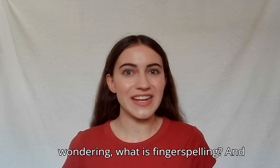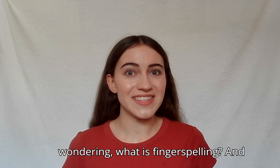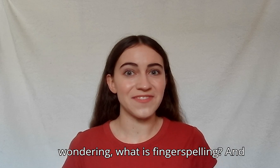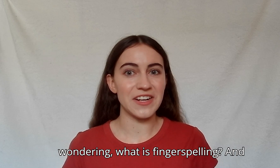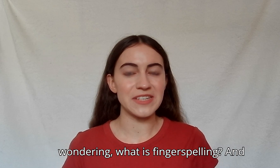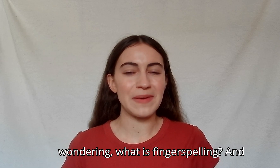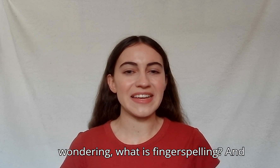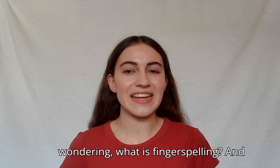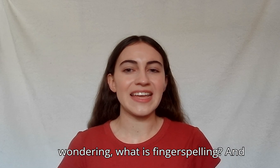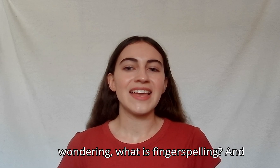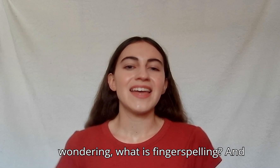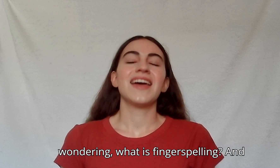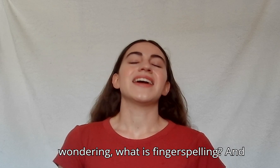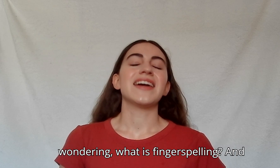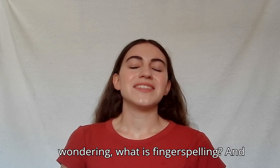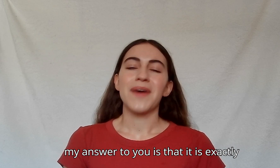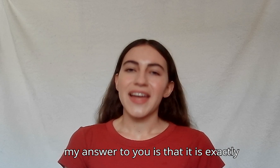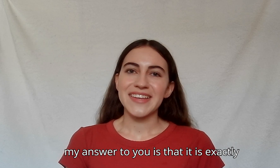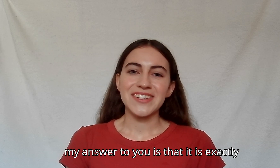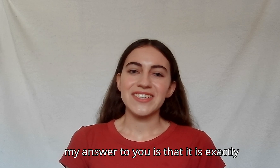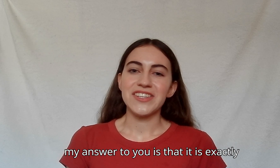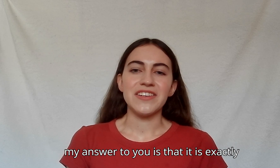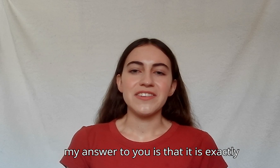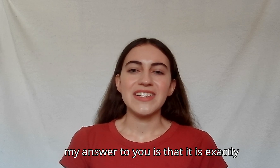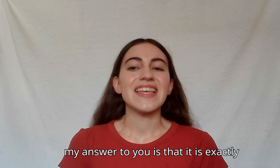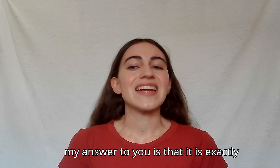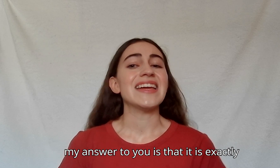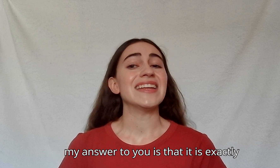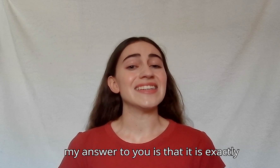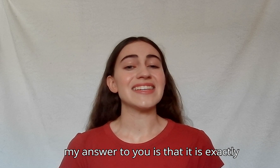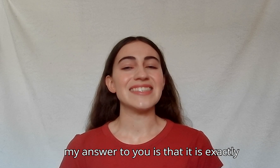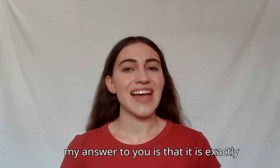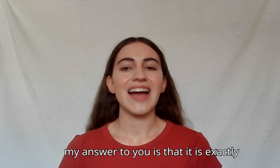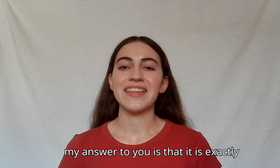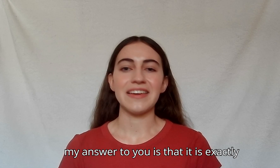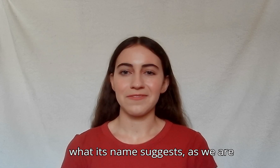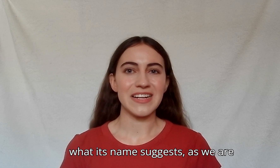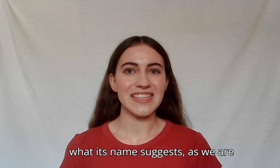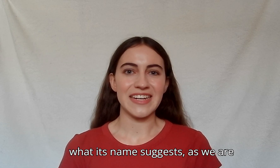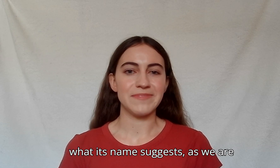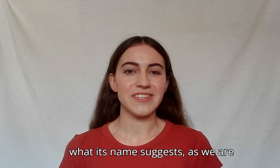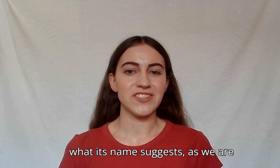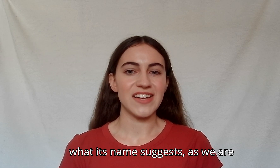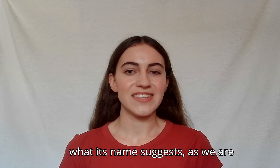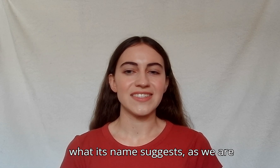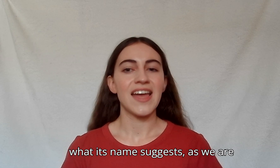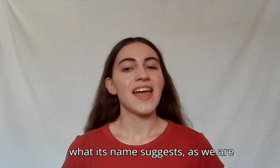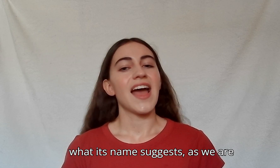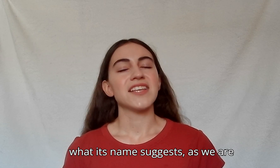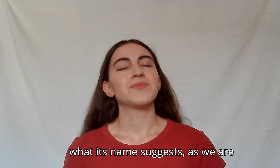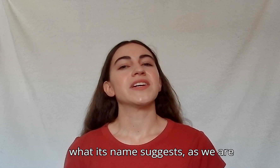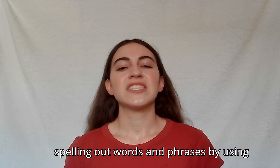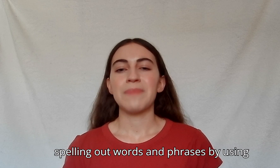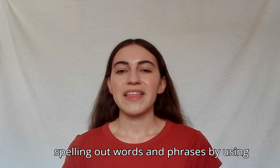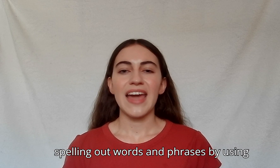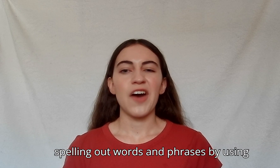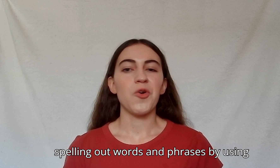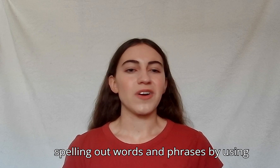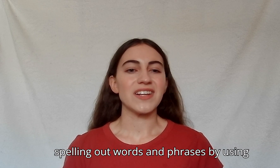is fingerspelling? And my answer to you is that it is exactly what its name suggests, as we are spelling out words